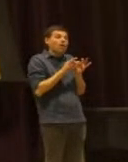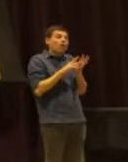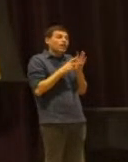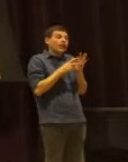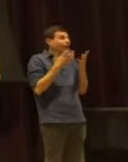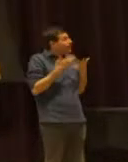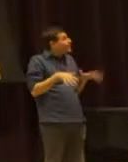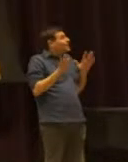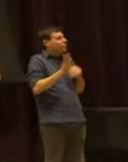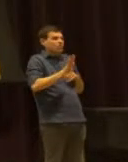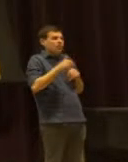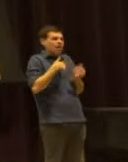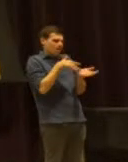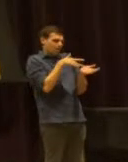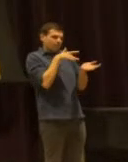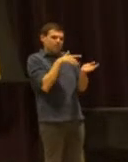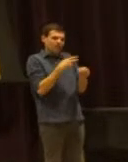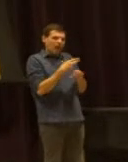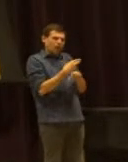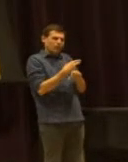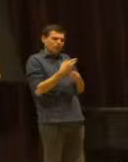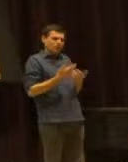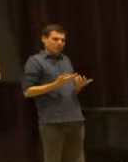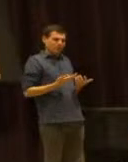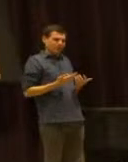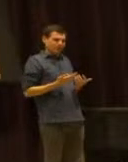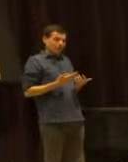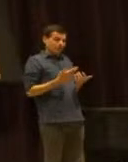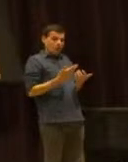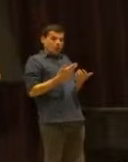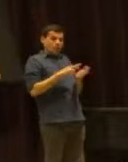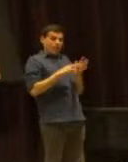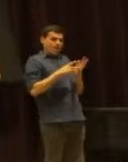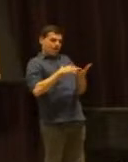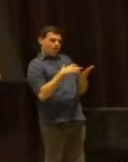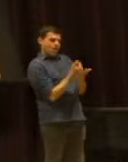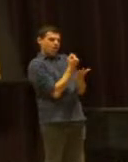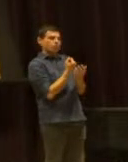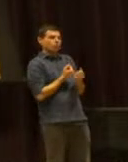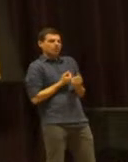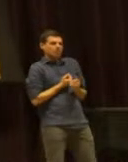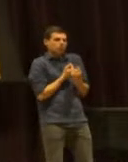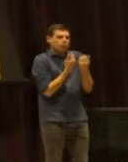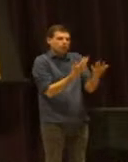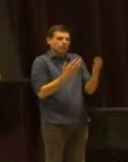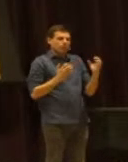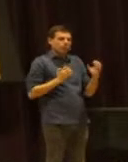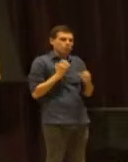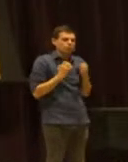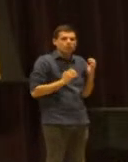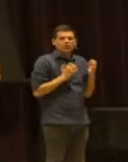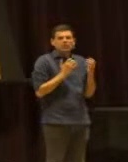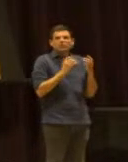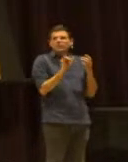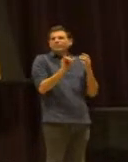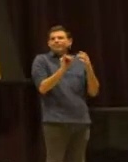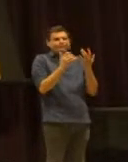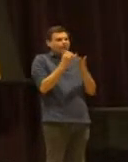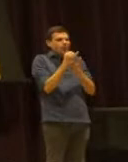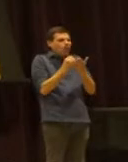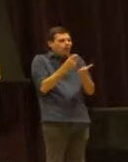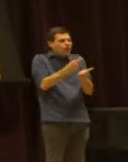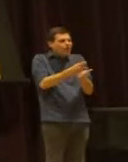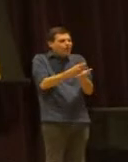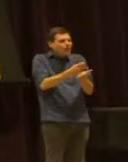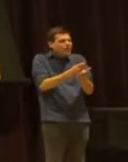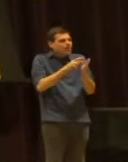for me, I use drag as an expression of my emotions, as a way as art therapy, as a way to safely